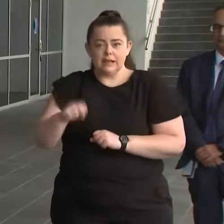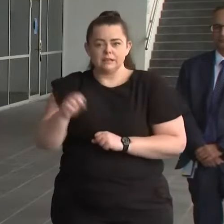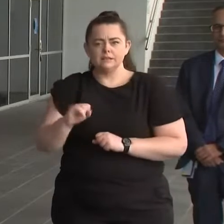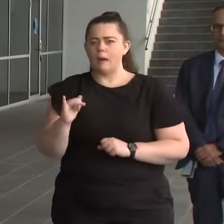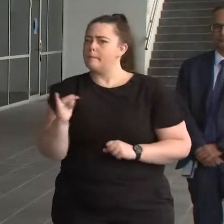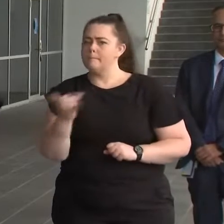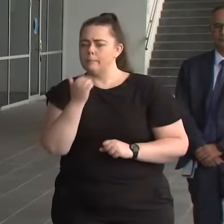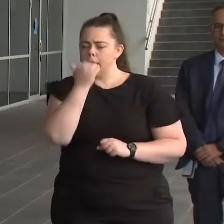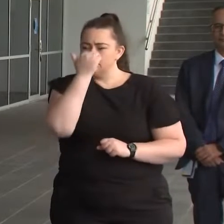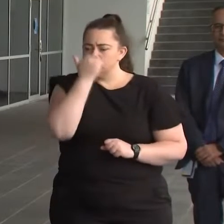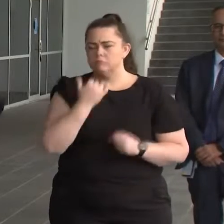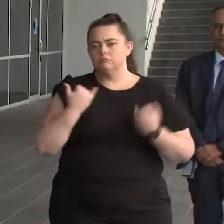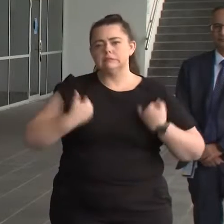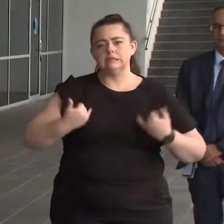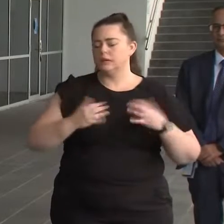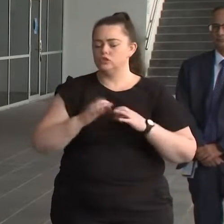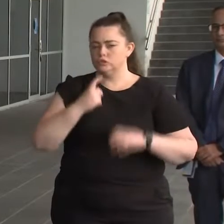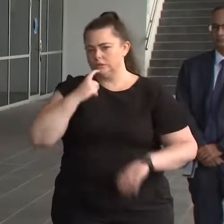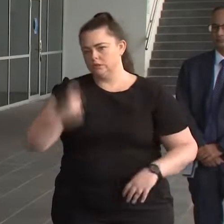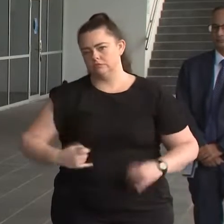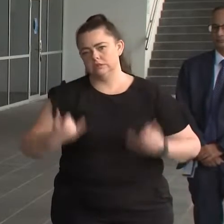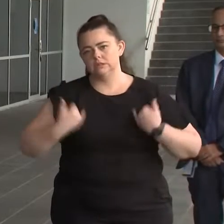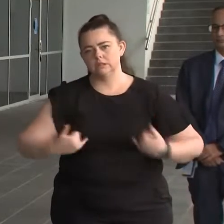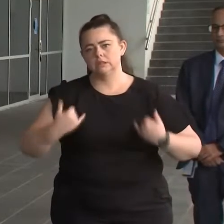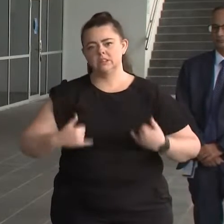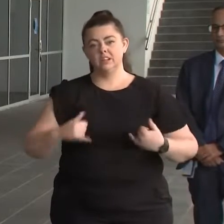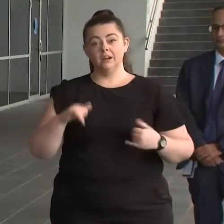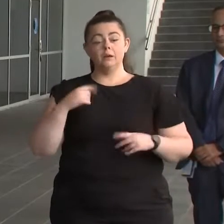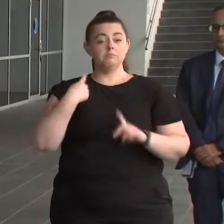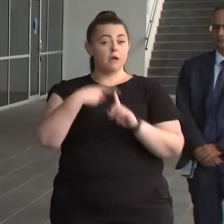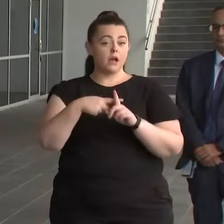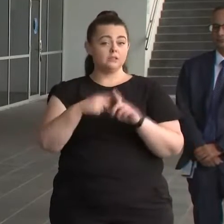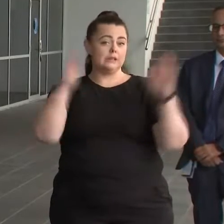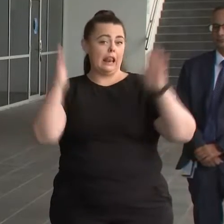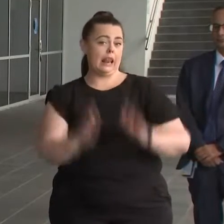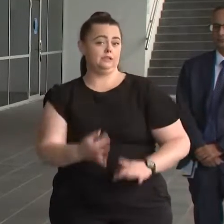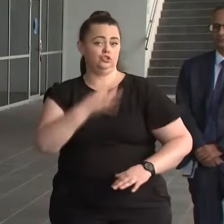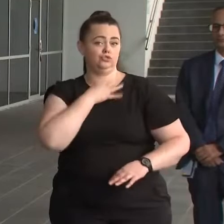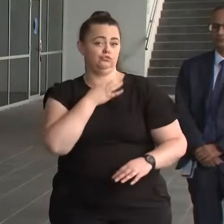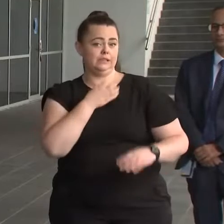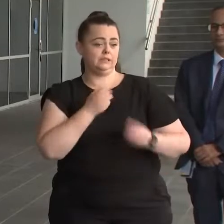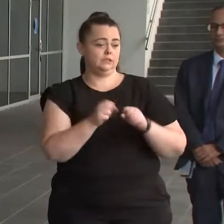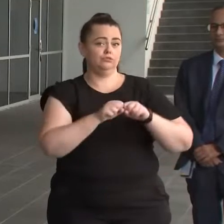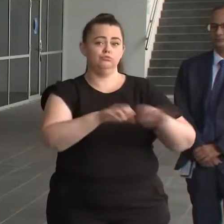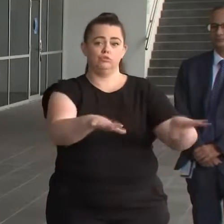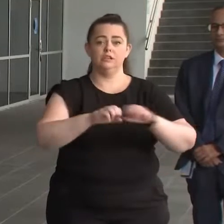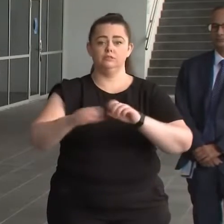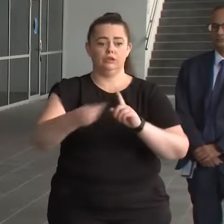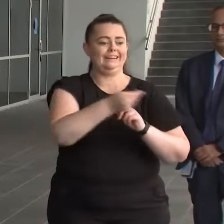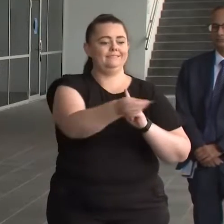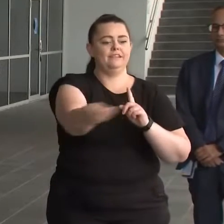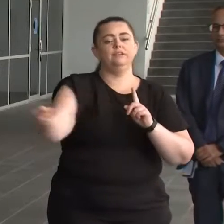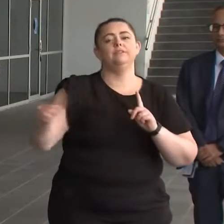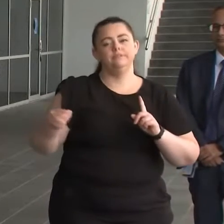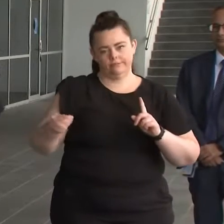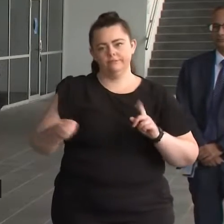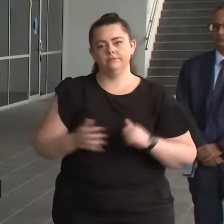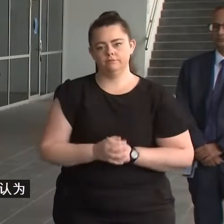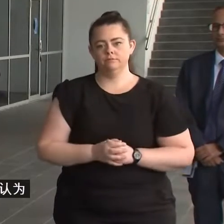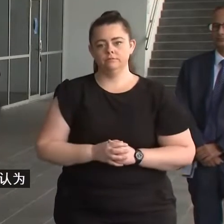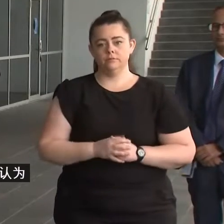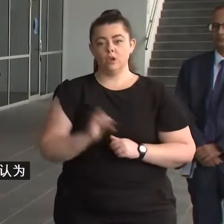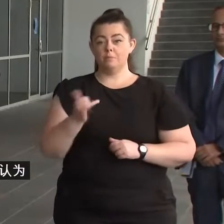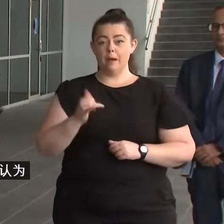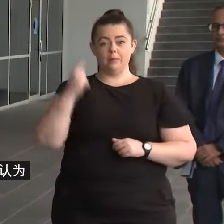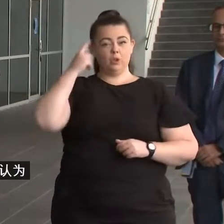those people and those loved ones that you might come into contact with. So I'm also urging people that are doubly vaccinated who